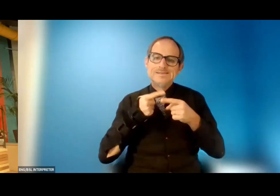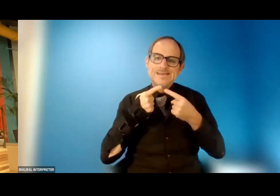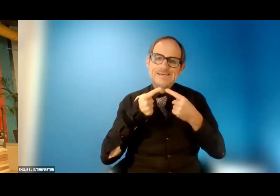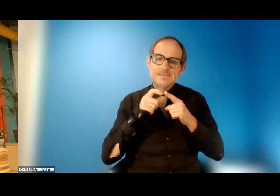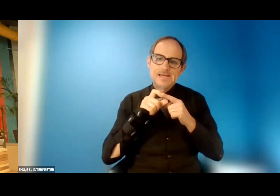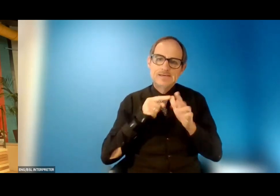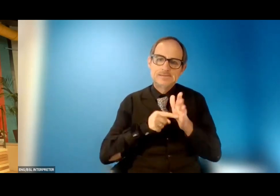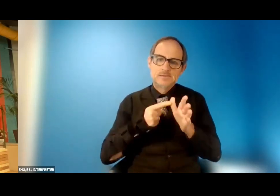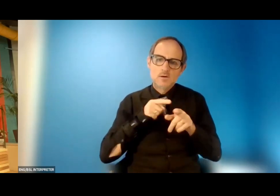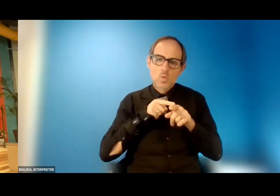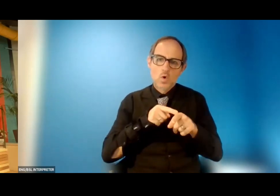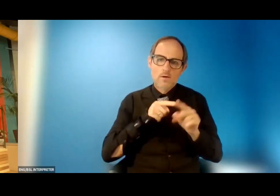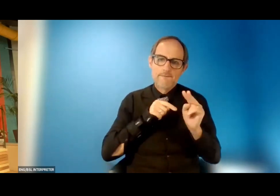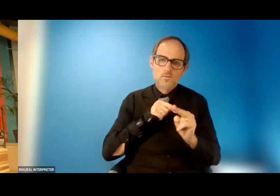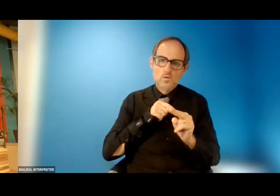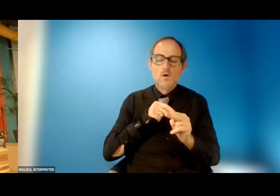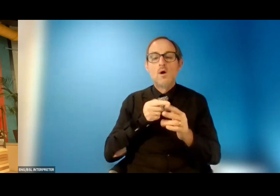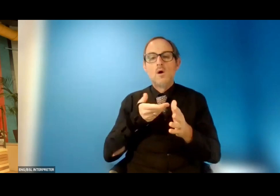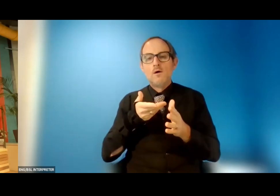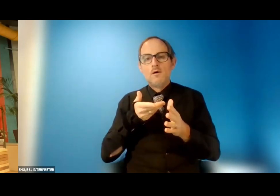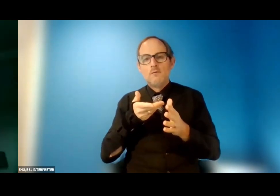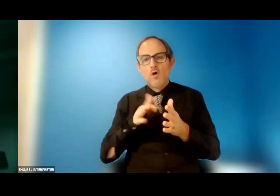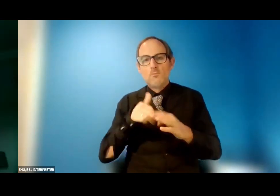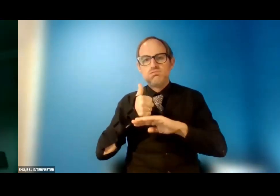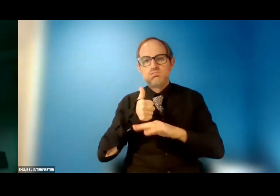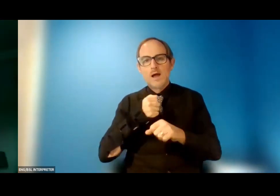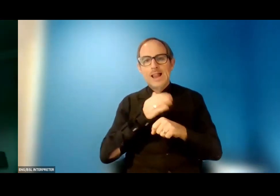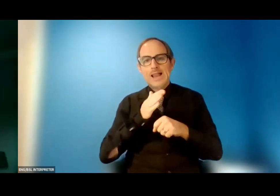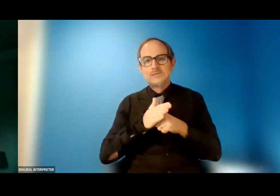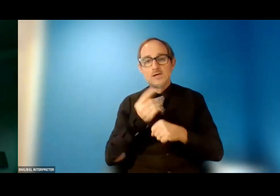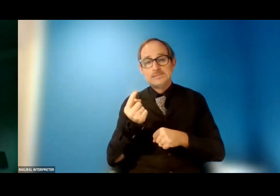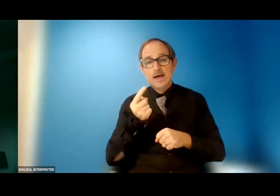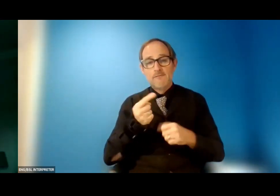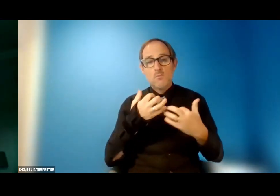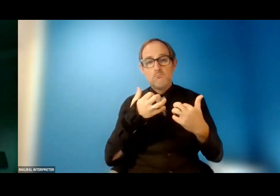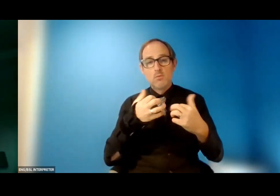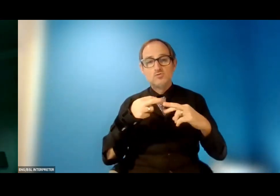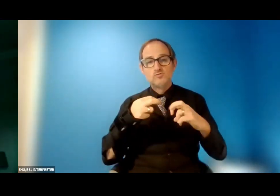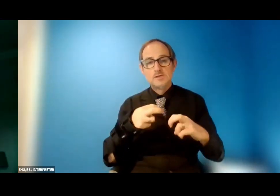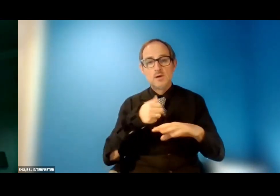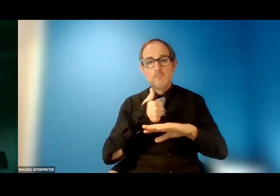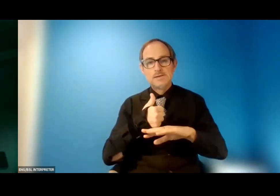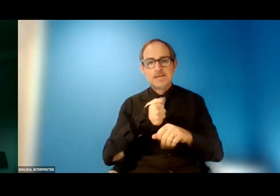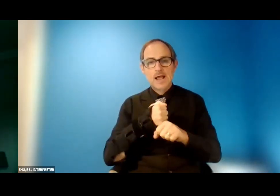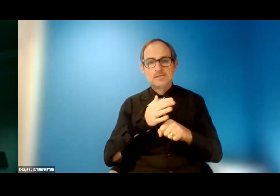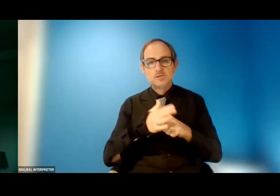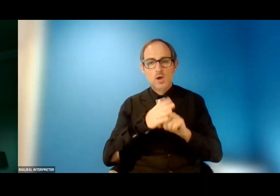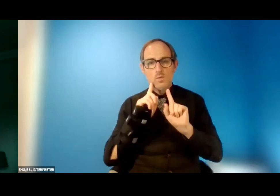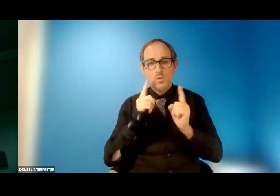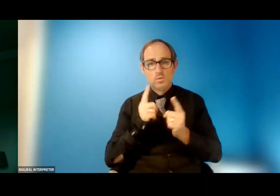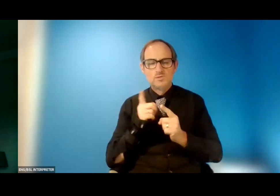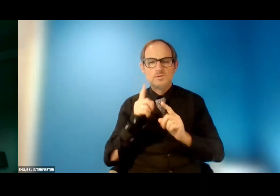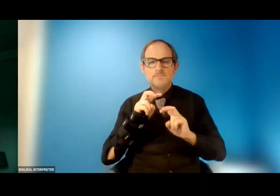with the city of Glasgow. Annika Hjelmskog is a public health researcher at the University of Glasgow. She's looking at whole